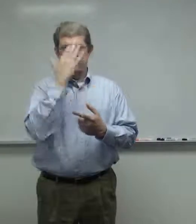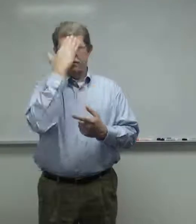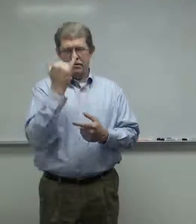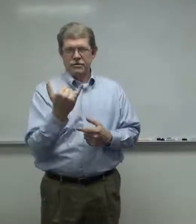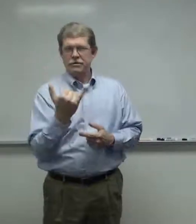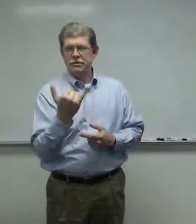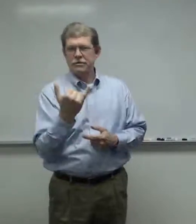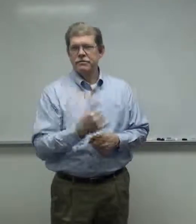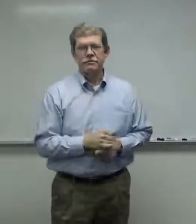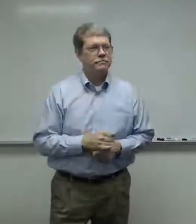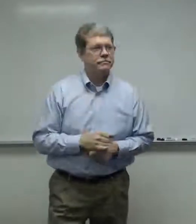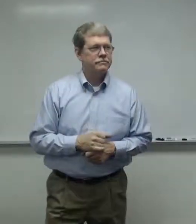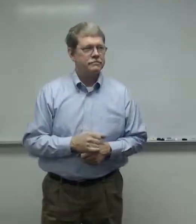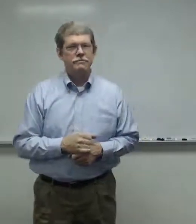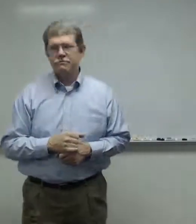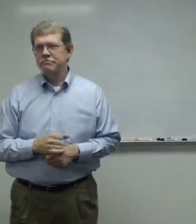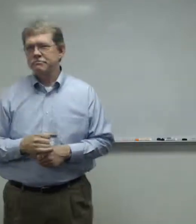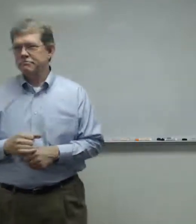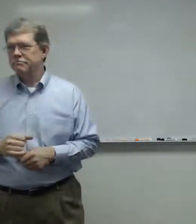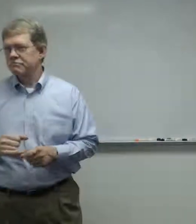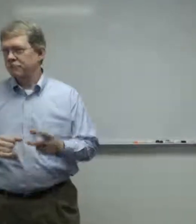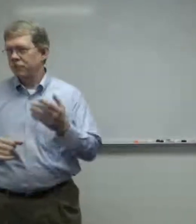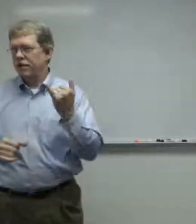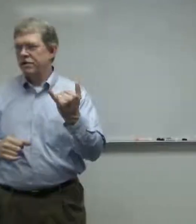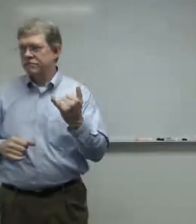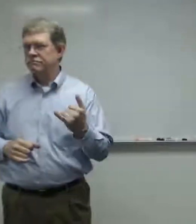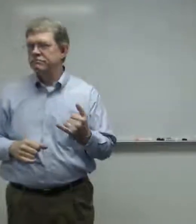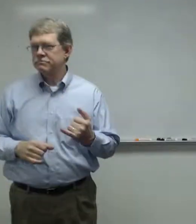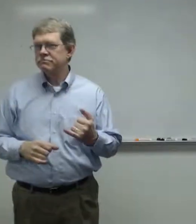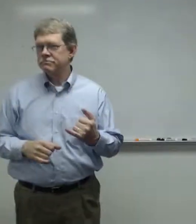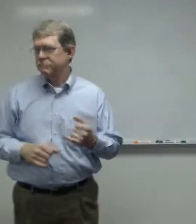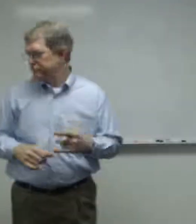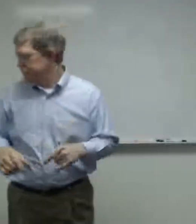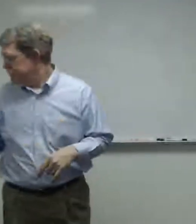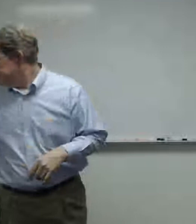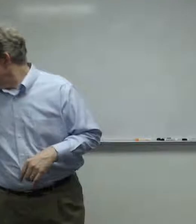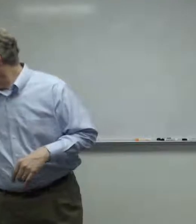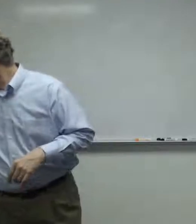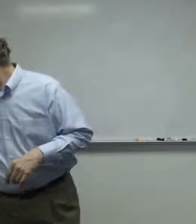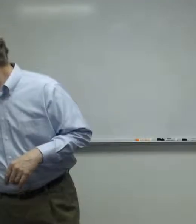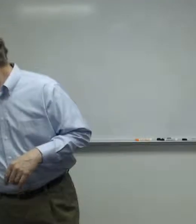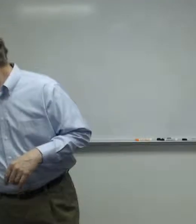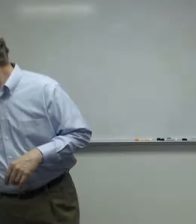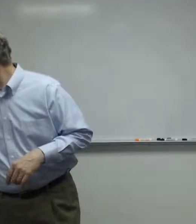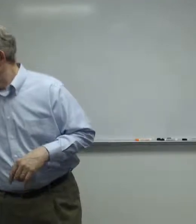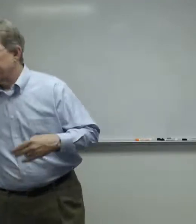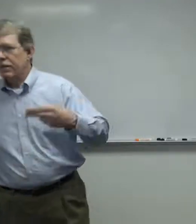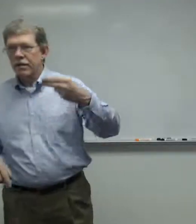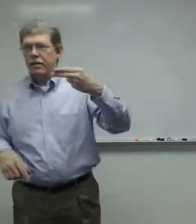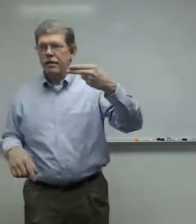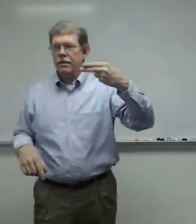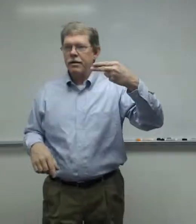And you end in a Y. Just kind of pat your forehead and end in a Y.